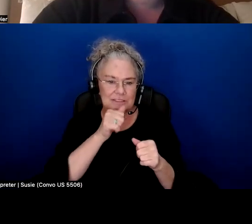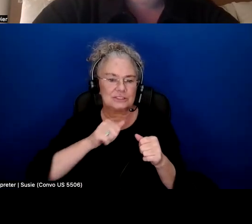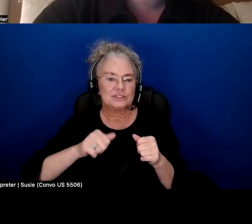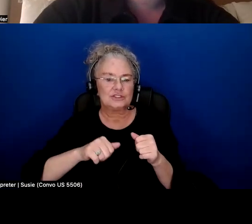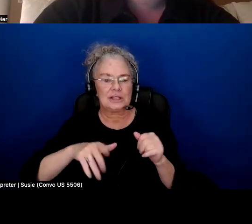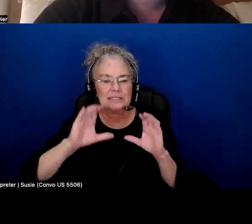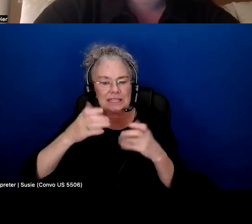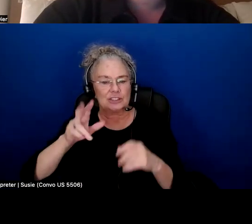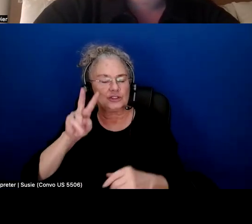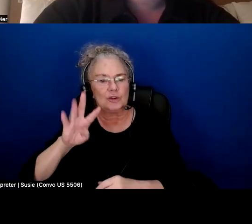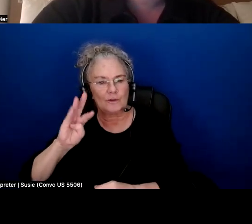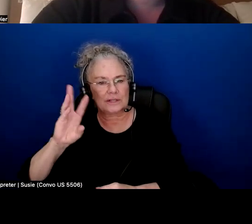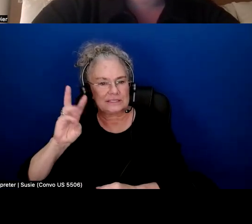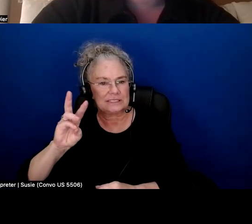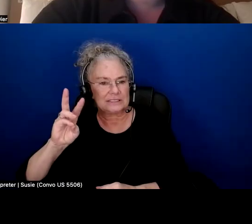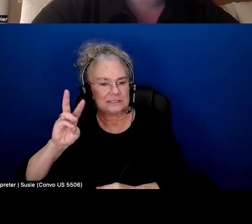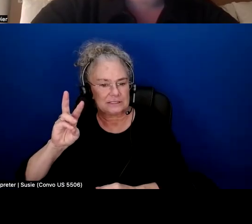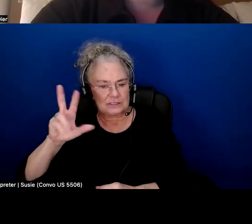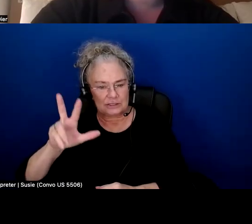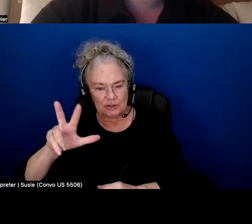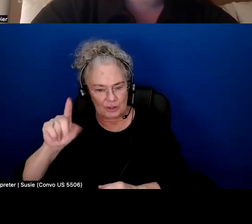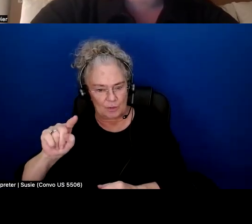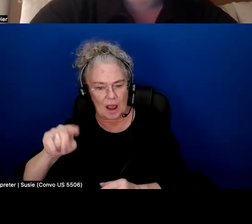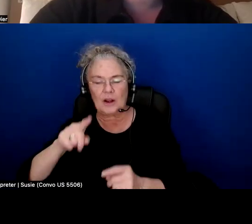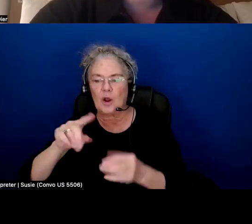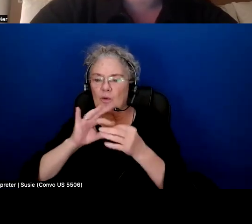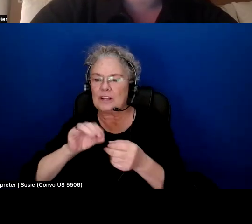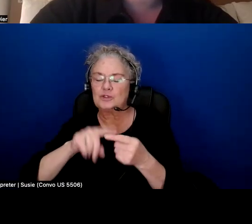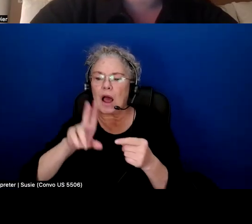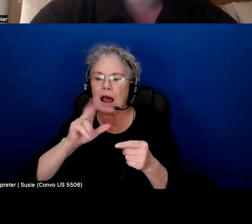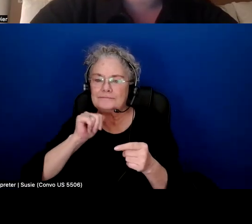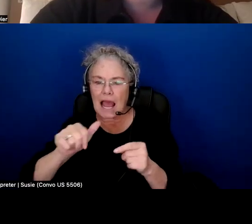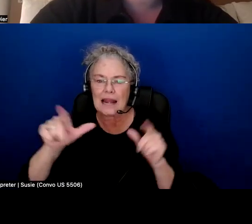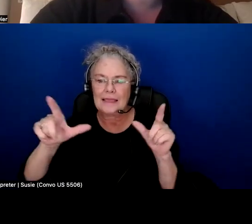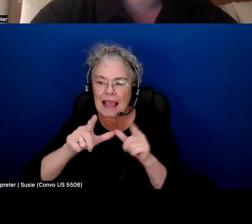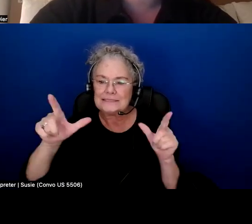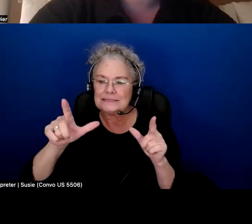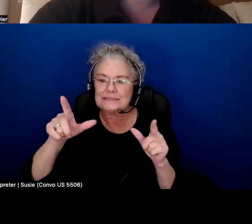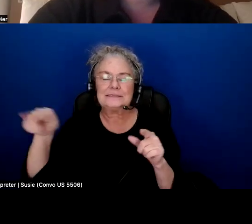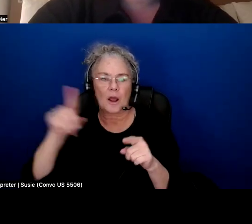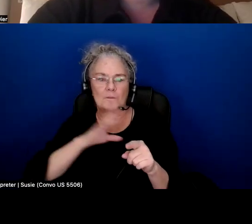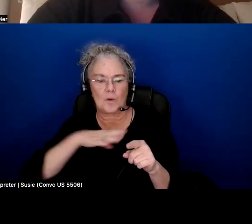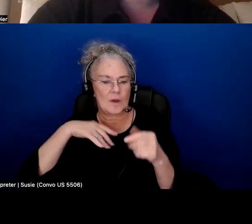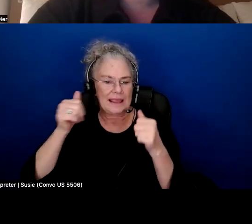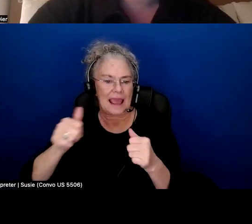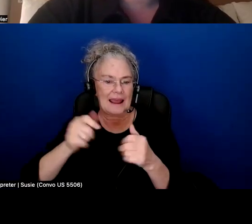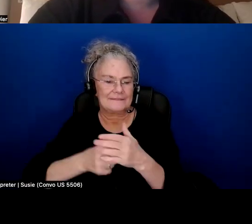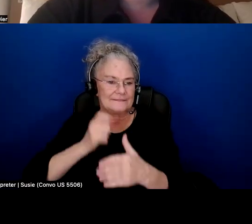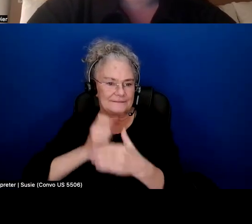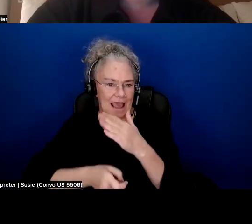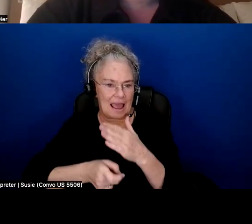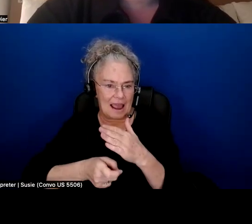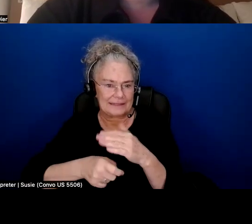Section 2431 relates to unlicensed individuals and allows the board to fine